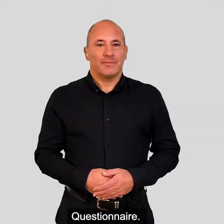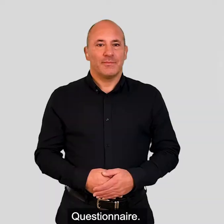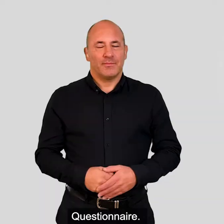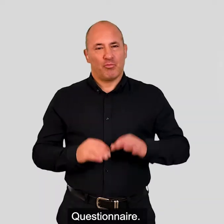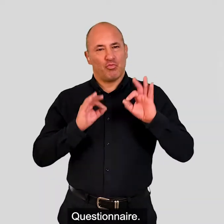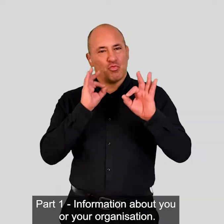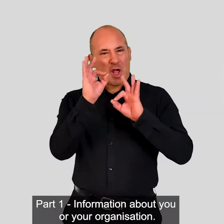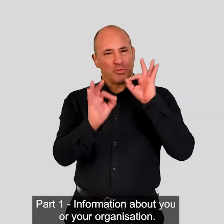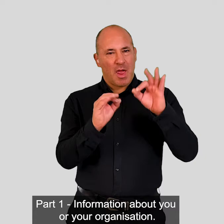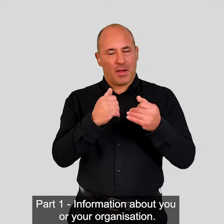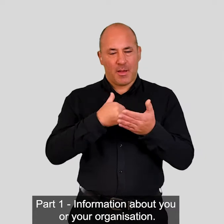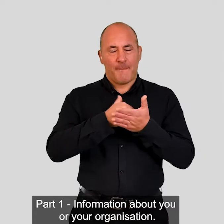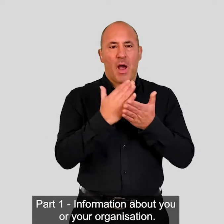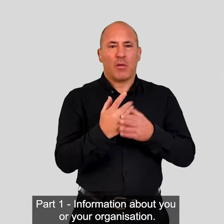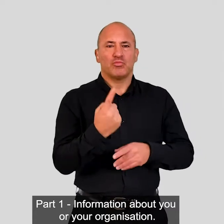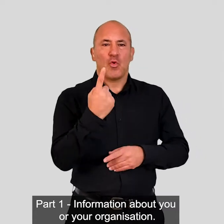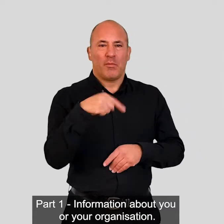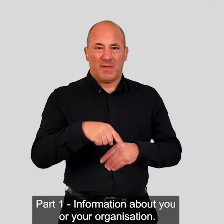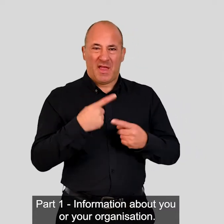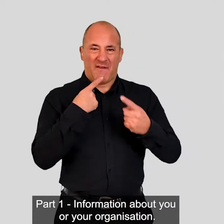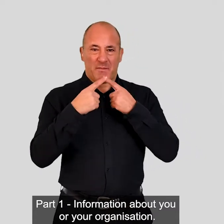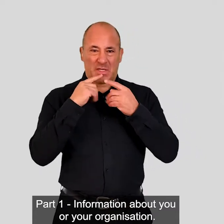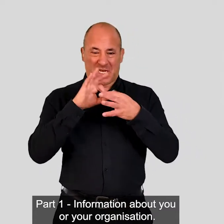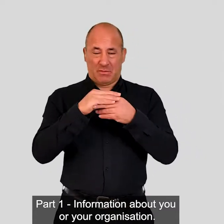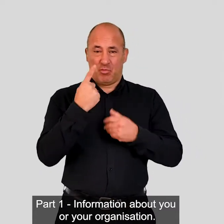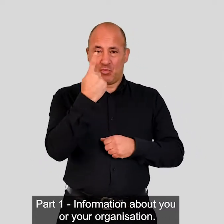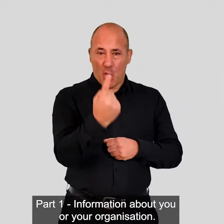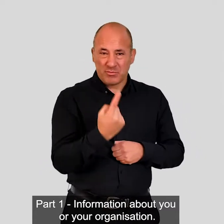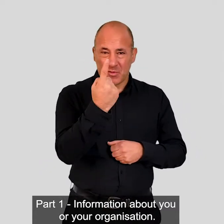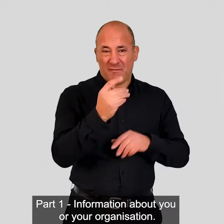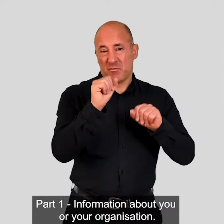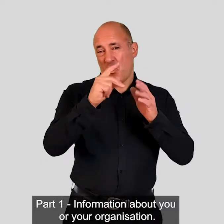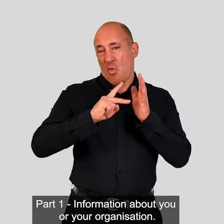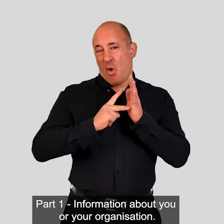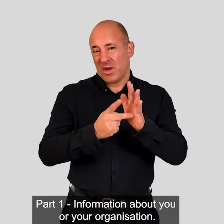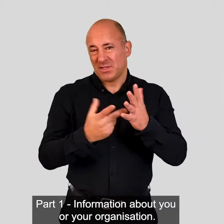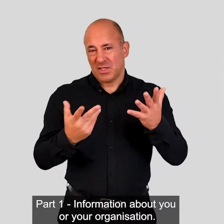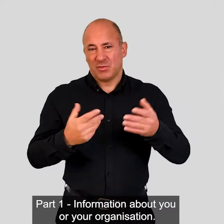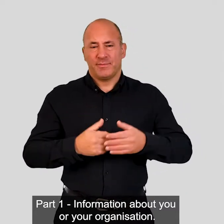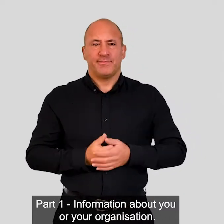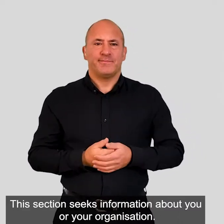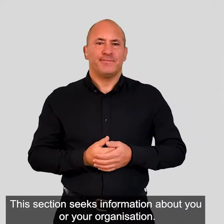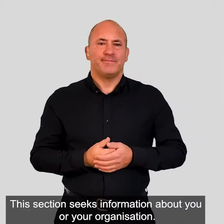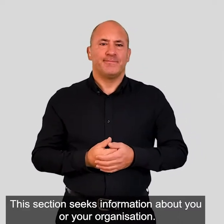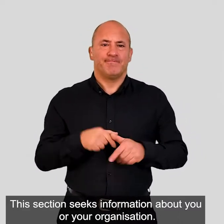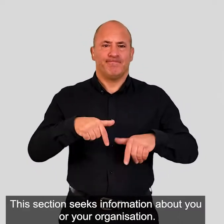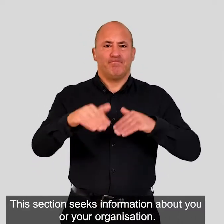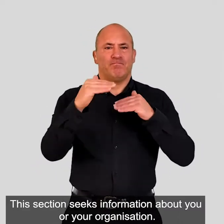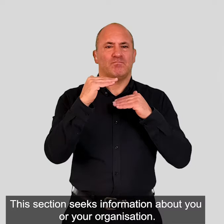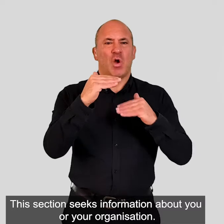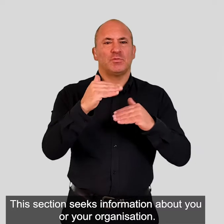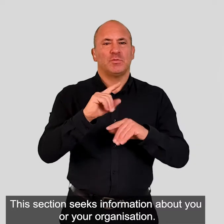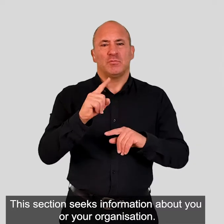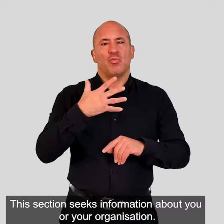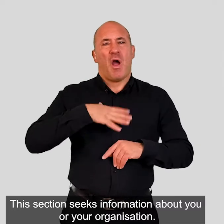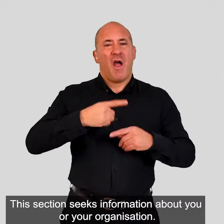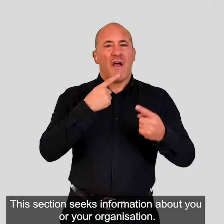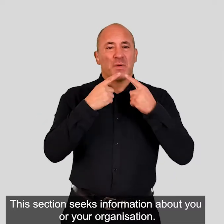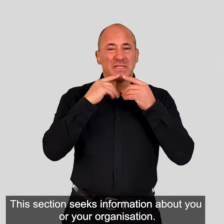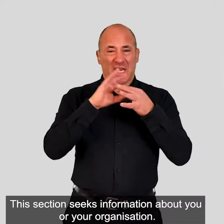Questionnaire. Part 1. Information about you or your organization. This section seeks information about you